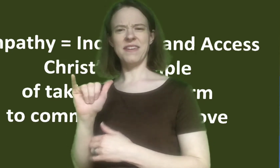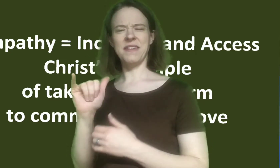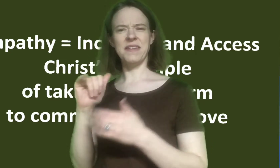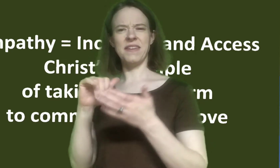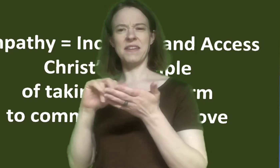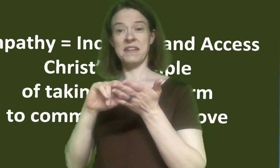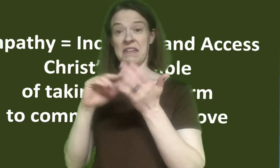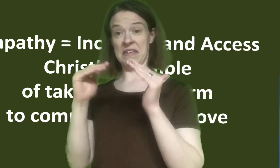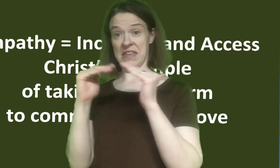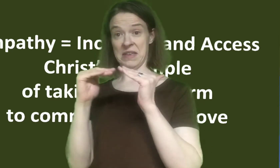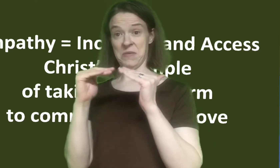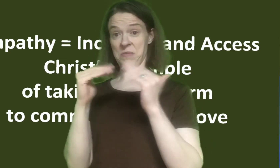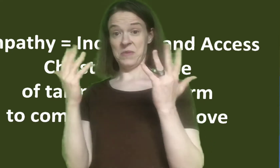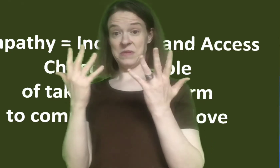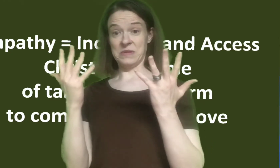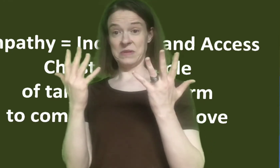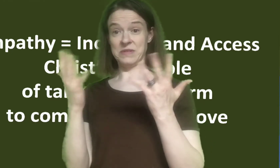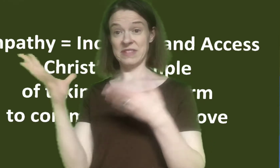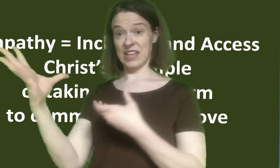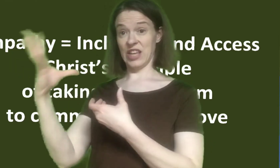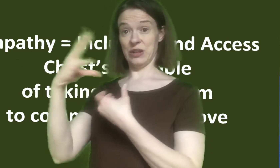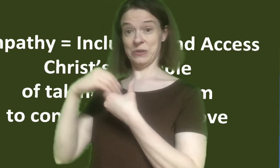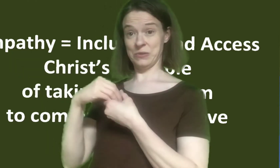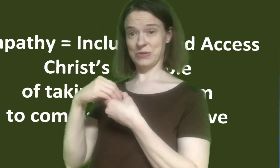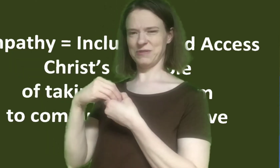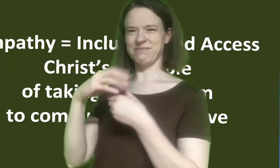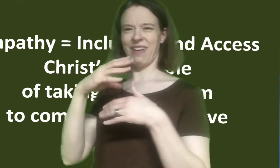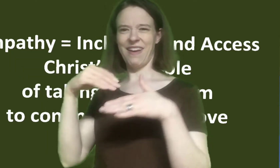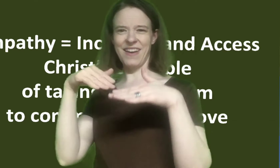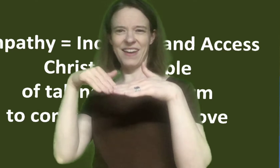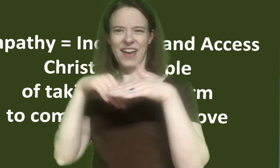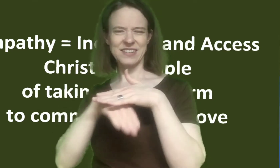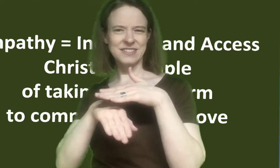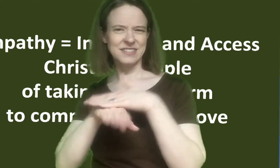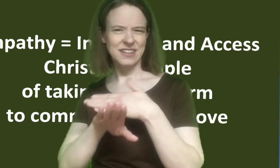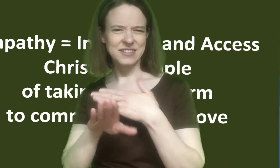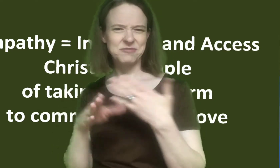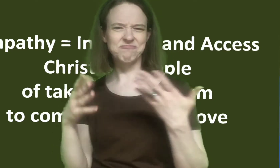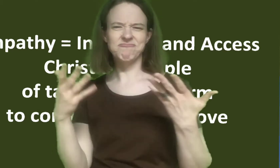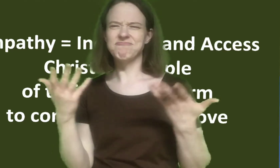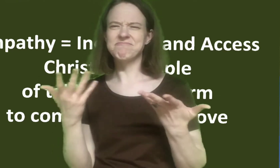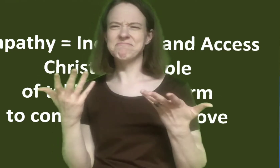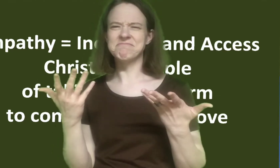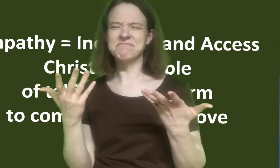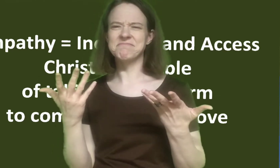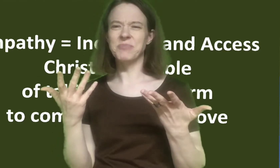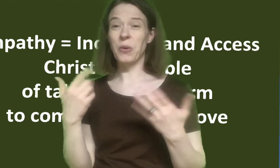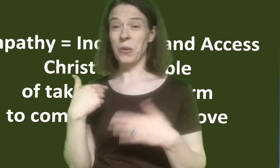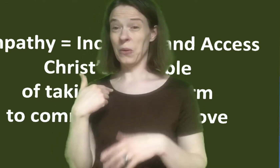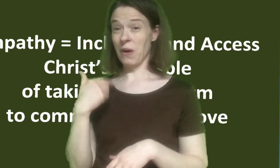Empathy equals inclusion and access. And what does that